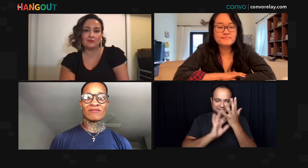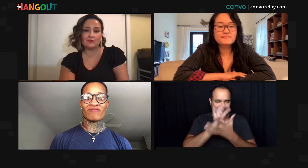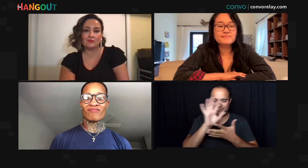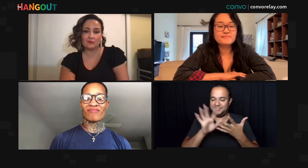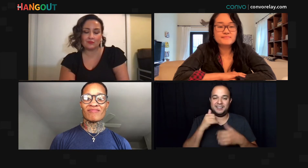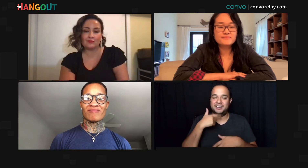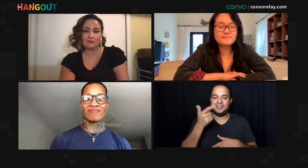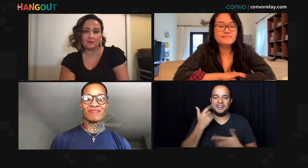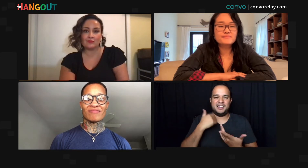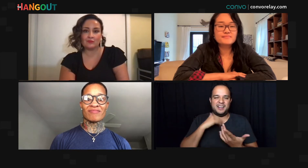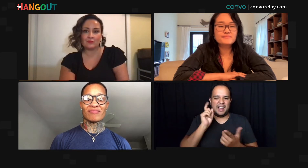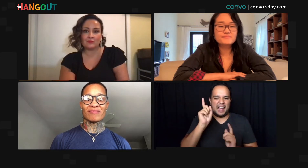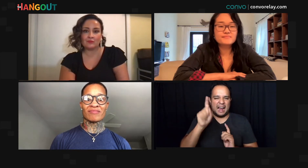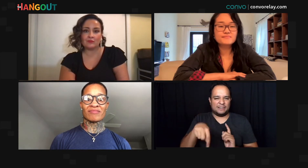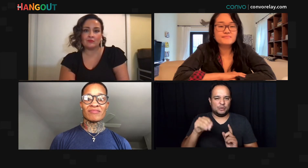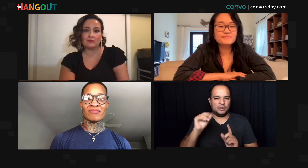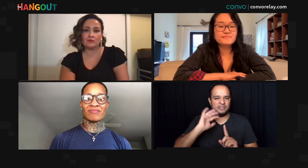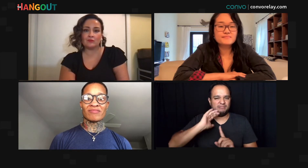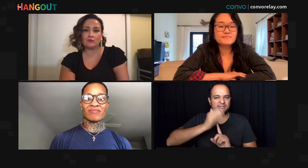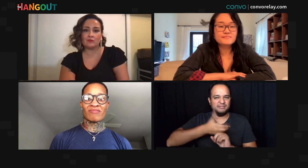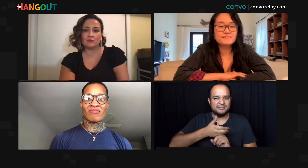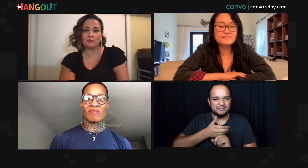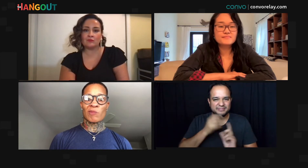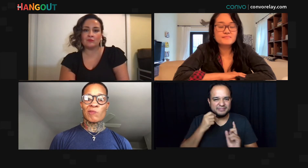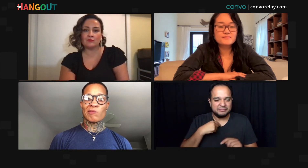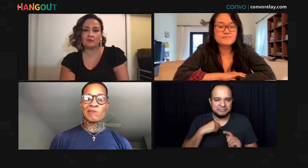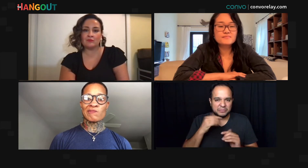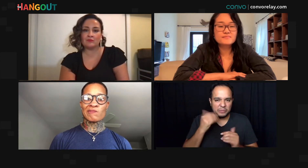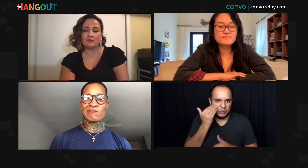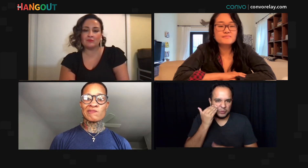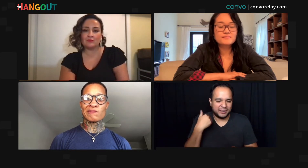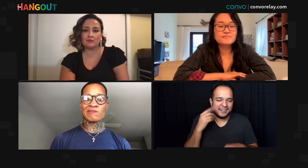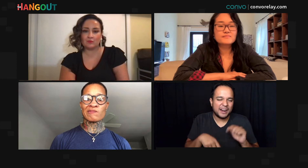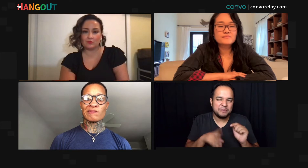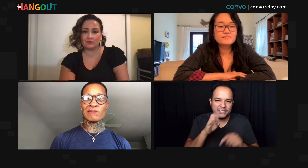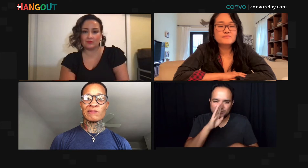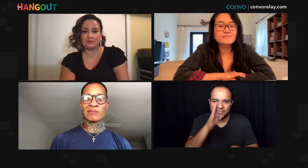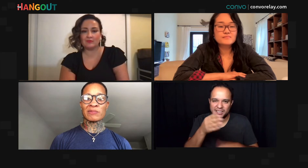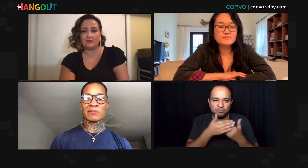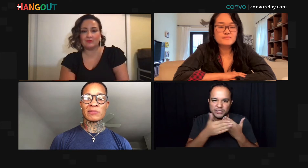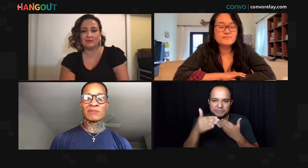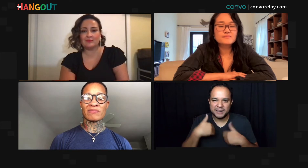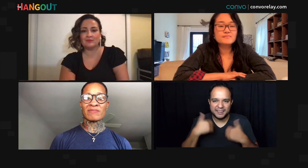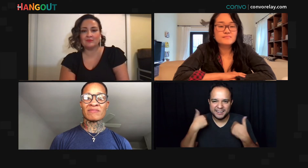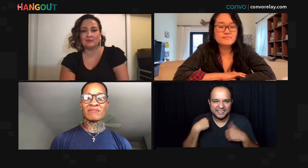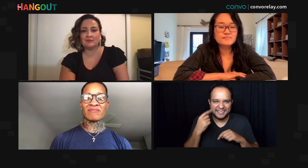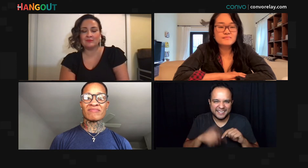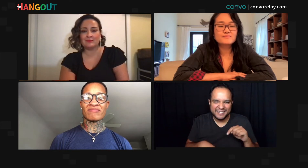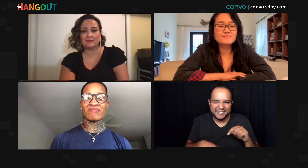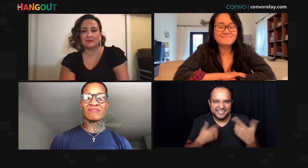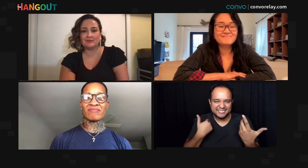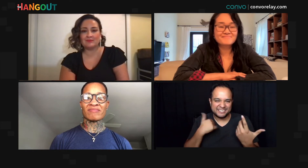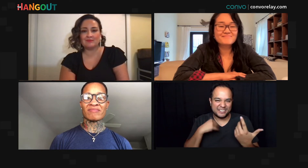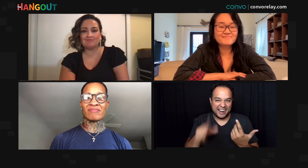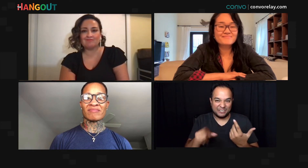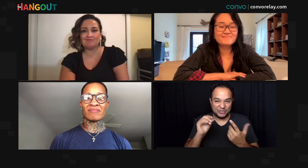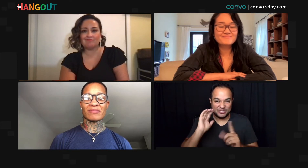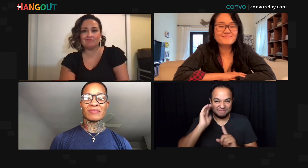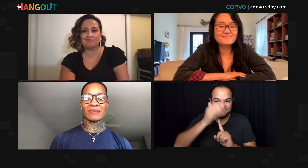that. And so I had to, again, I knew I couldn't be straight for the rest of